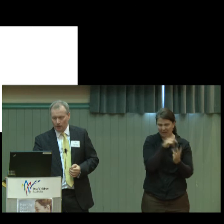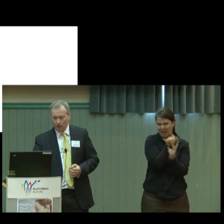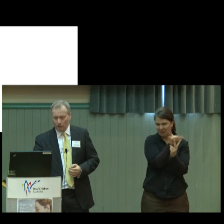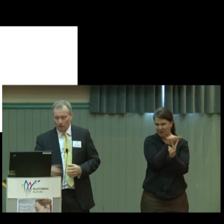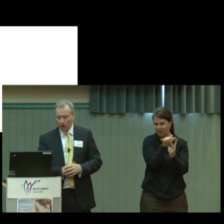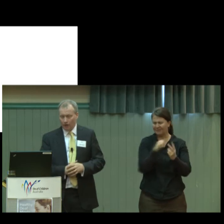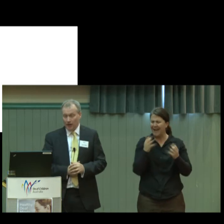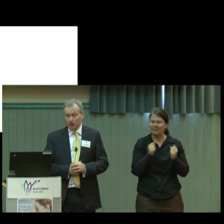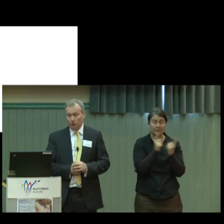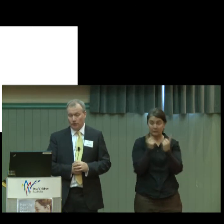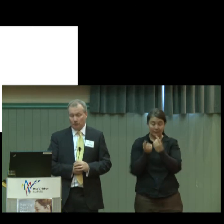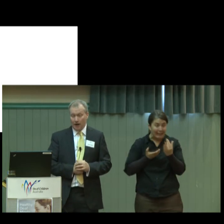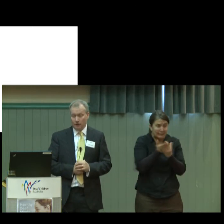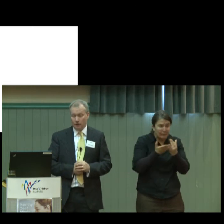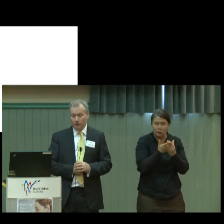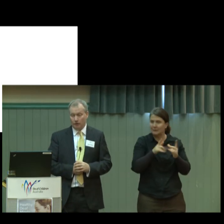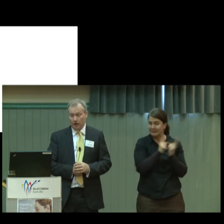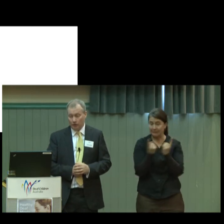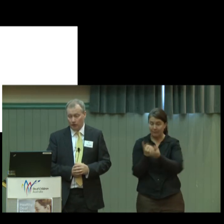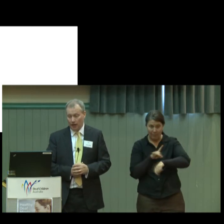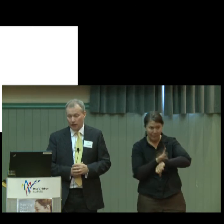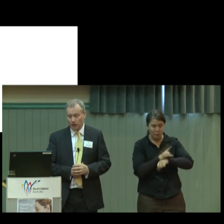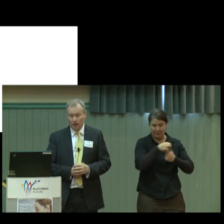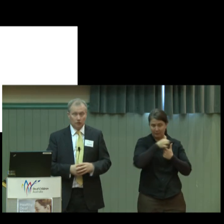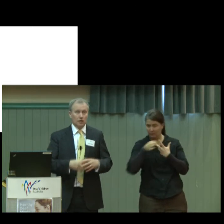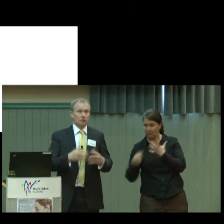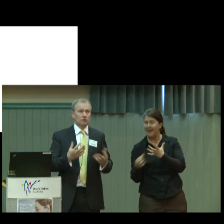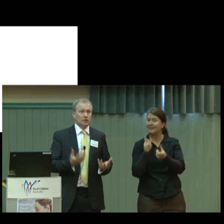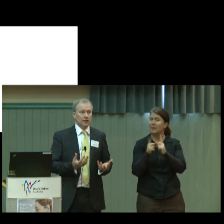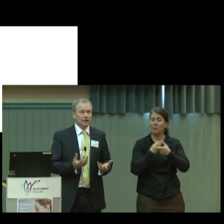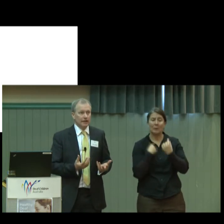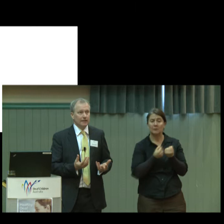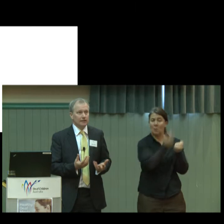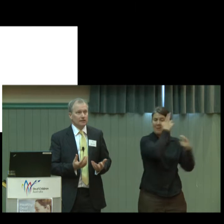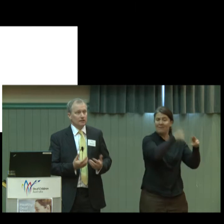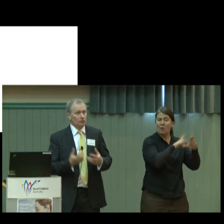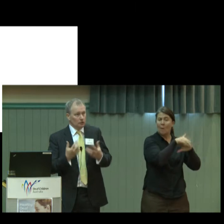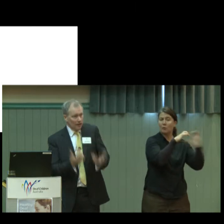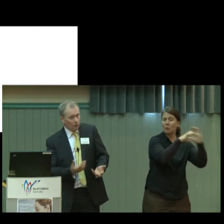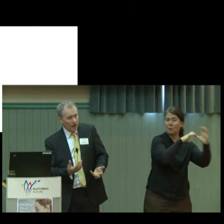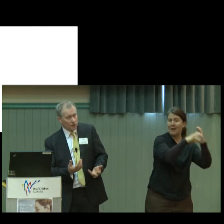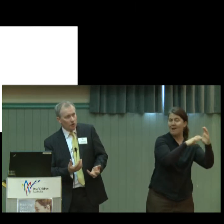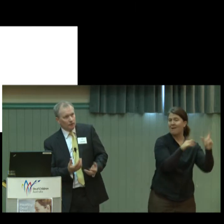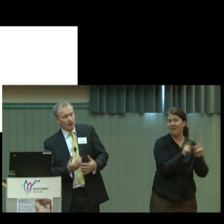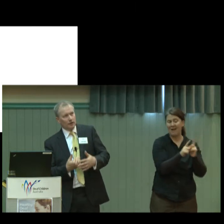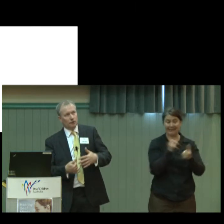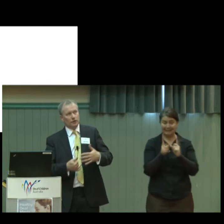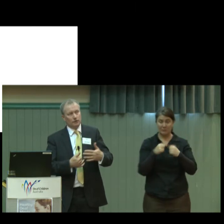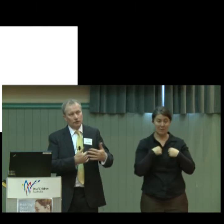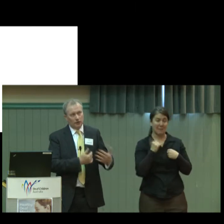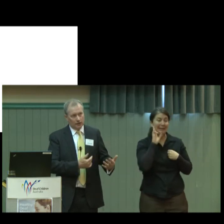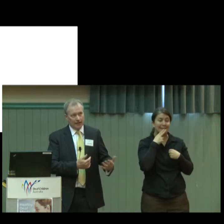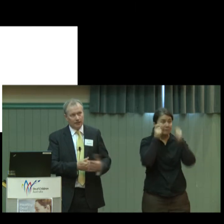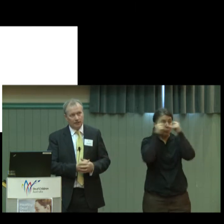therapies. A lot of that is supporting parents around communication. Sometimes we do things like taste-test. We do deaf awareness work with the family, or